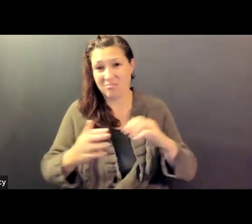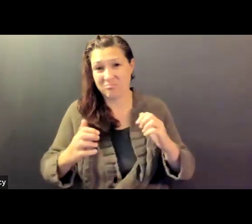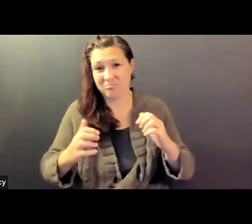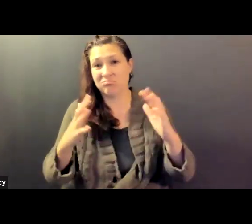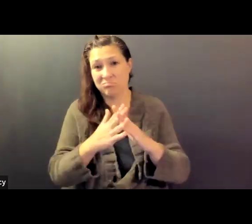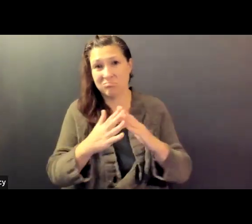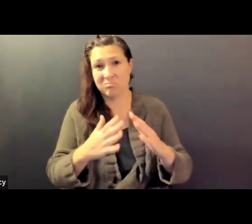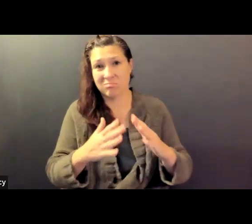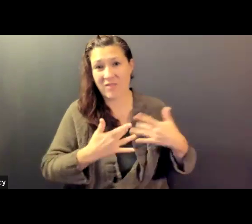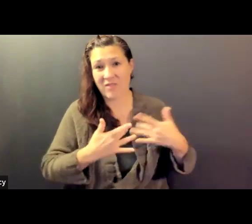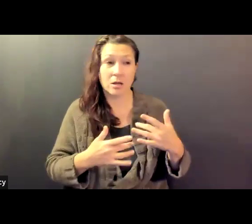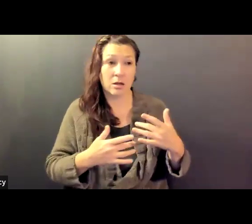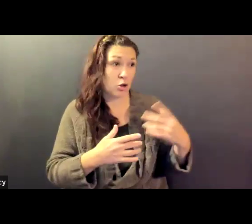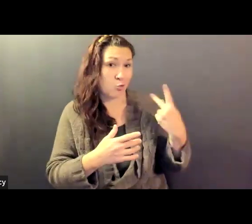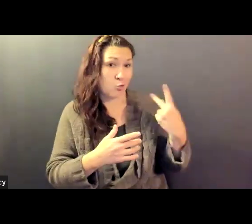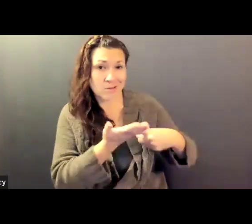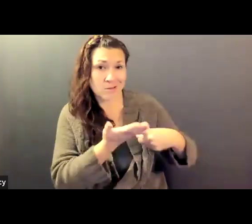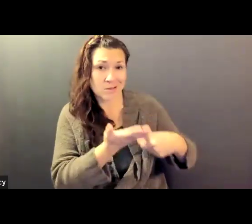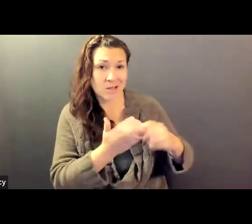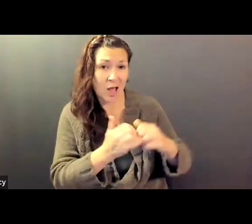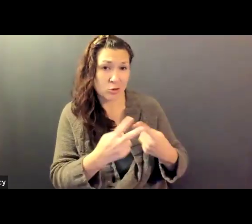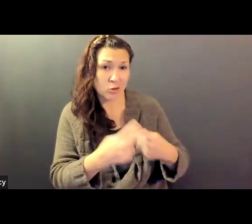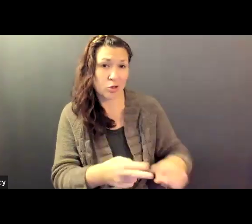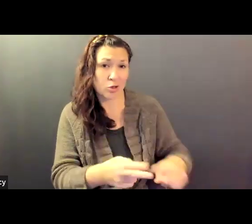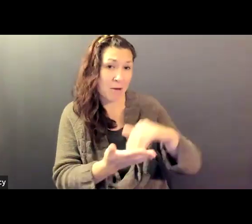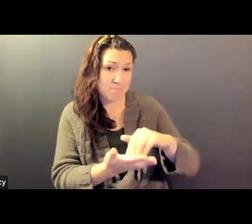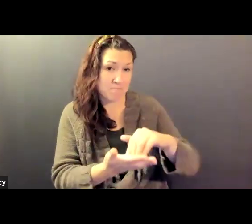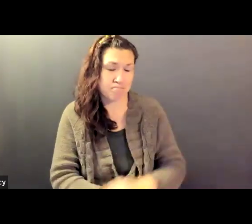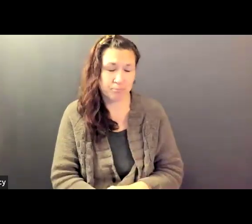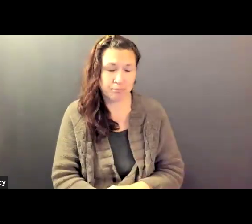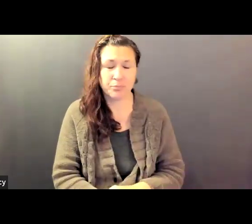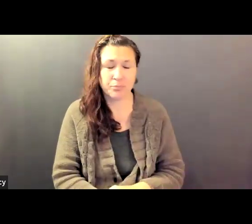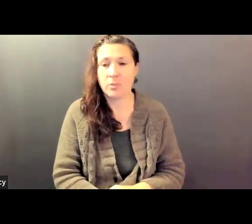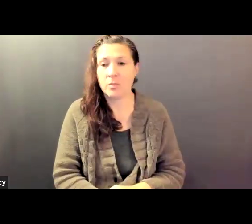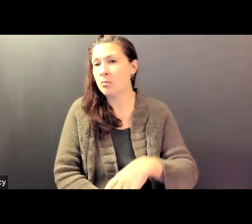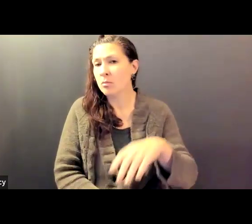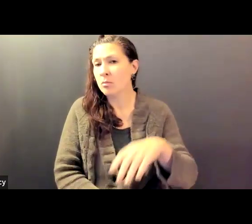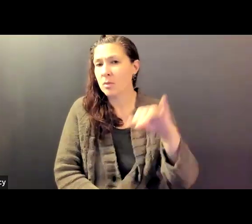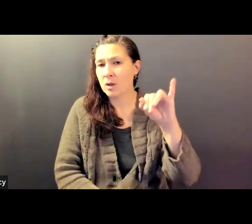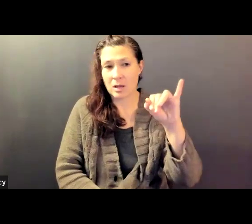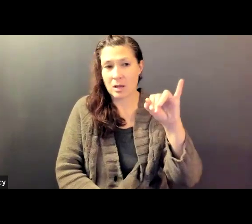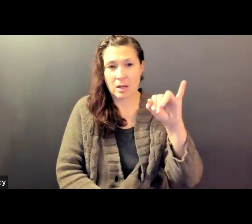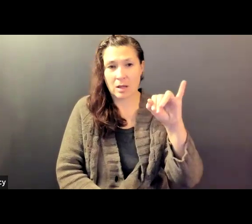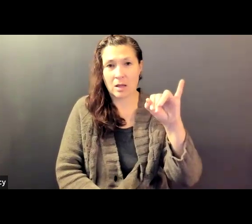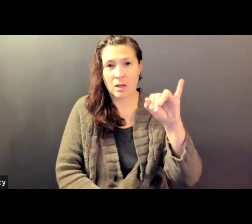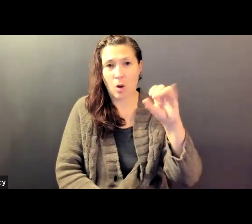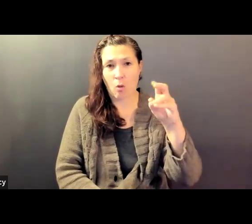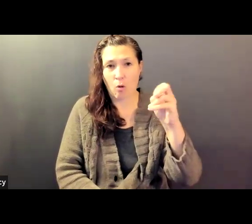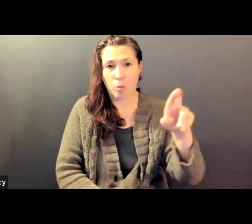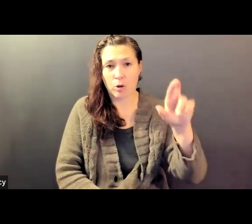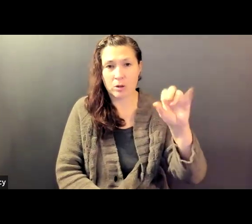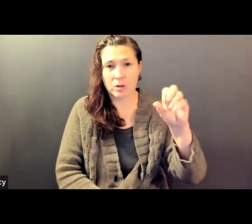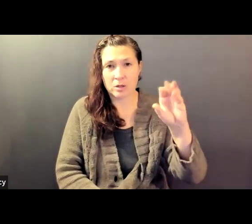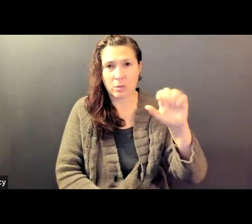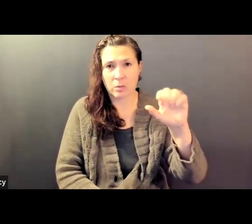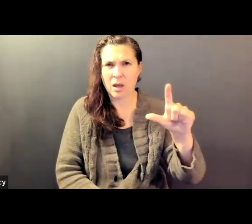offline about how to get that restarted again. Is there like, how often is like the school site